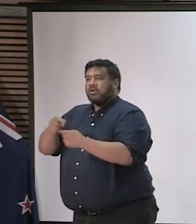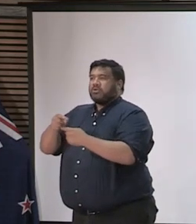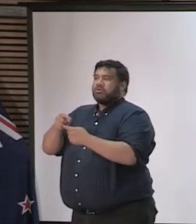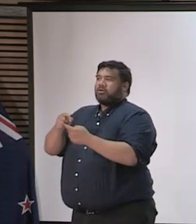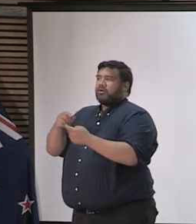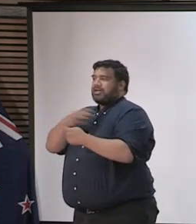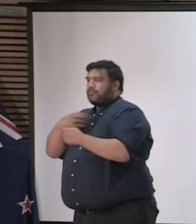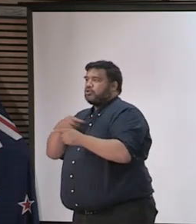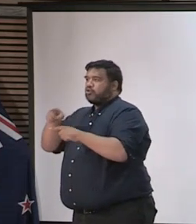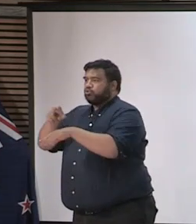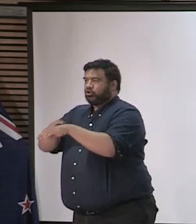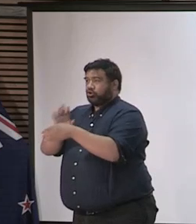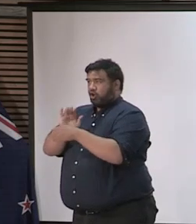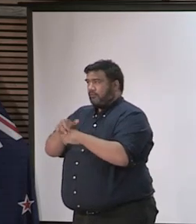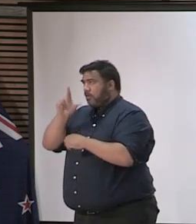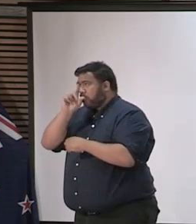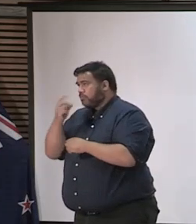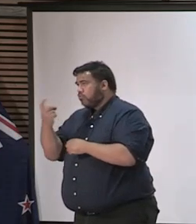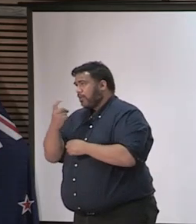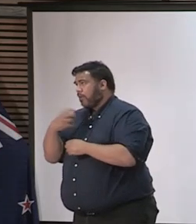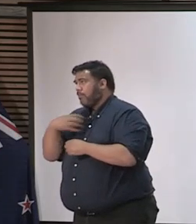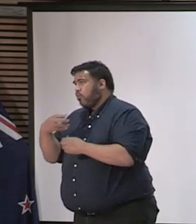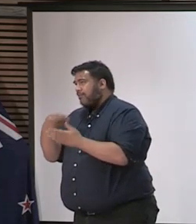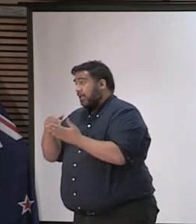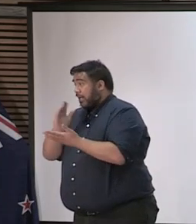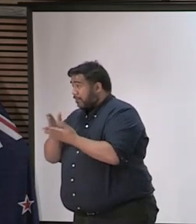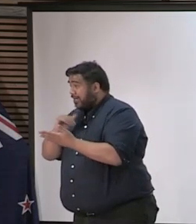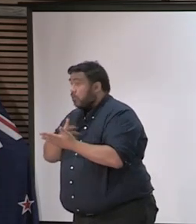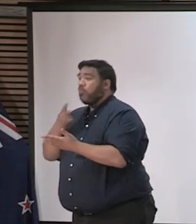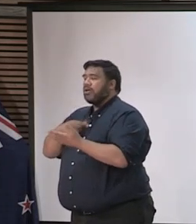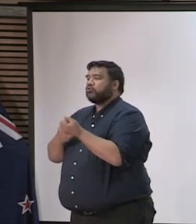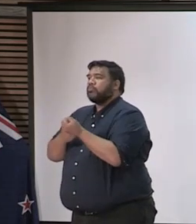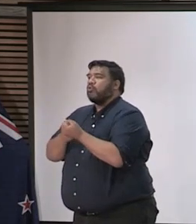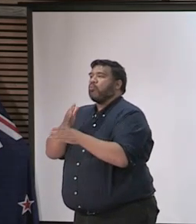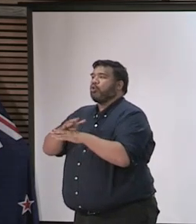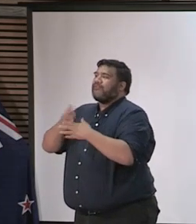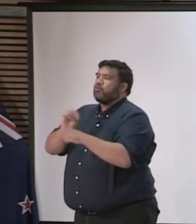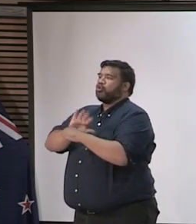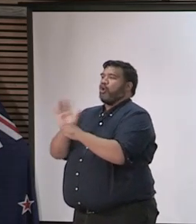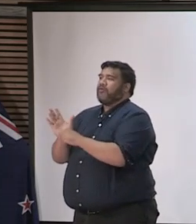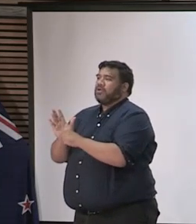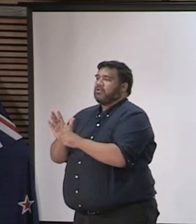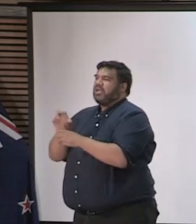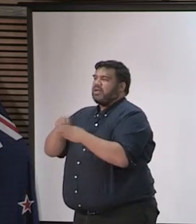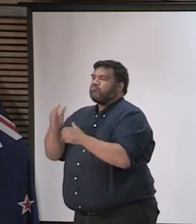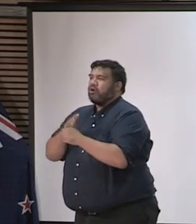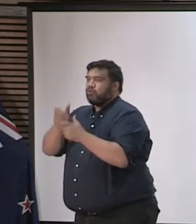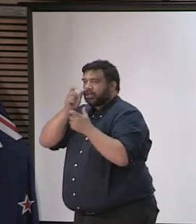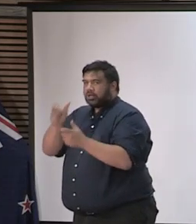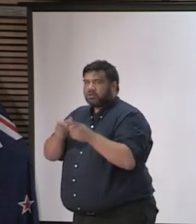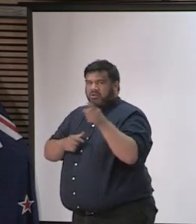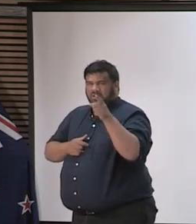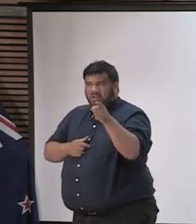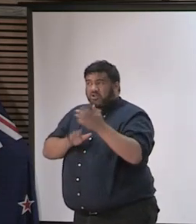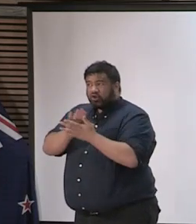said, about any further funding that is needed to support the COVID-19 response that is happening in primary care. So was $11 million